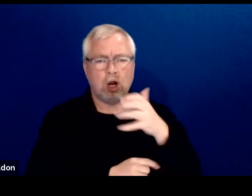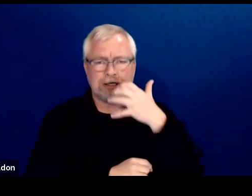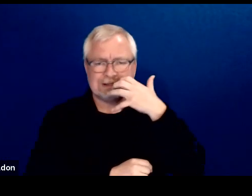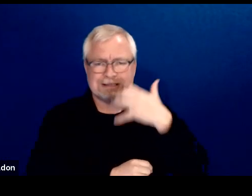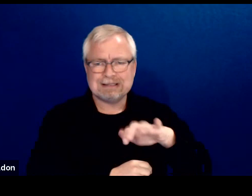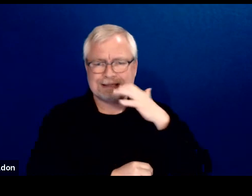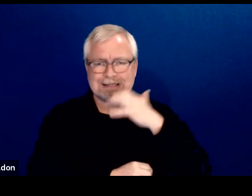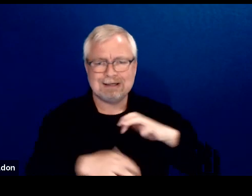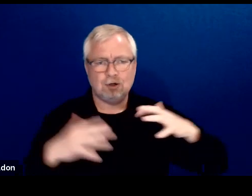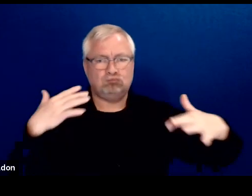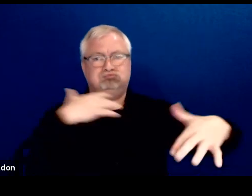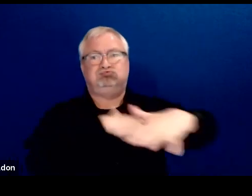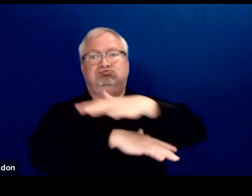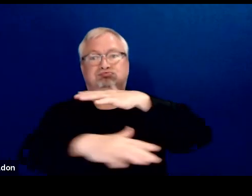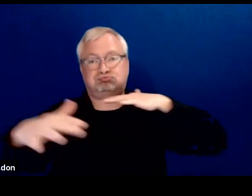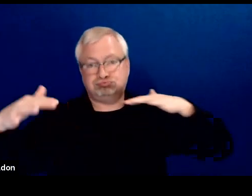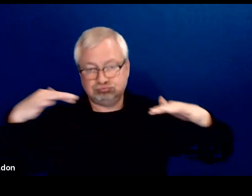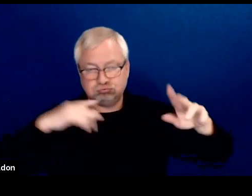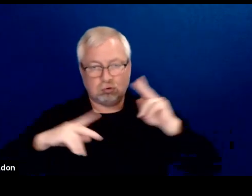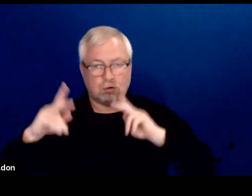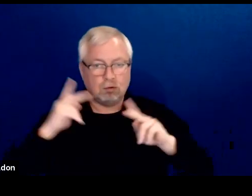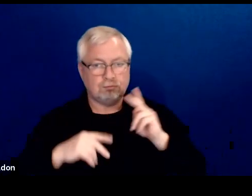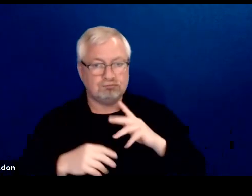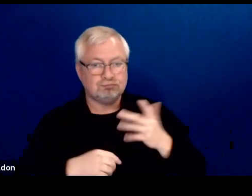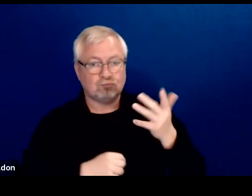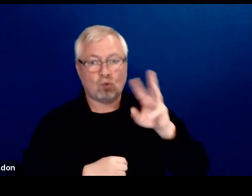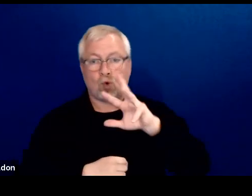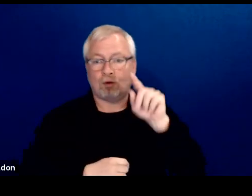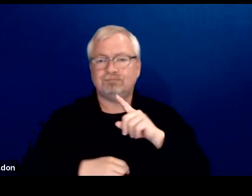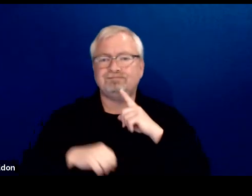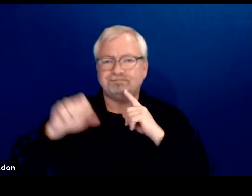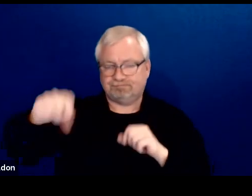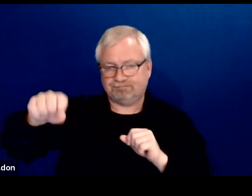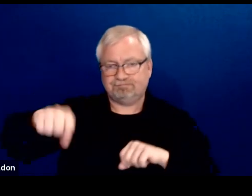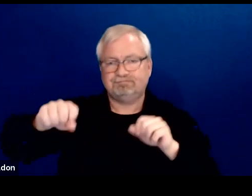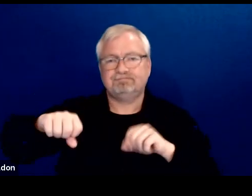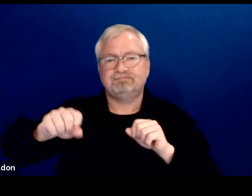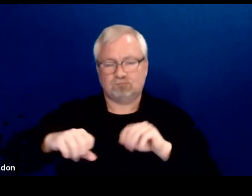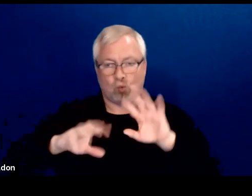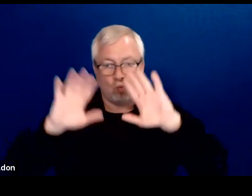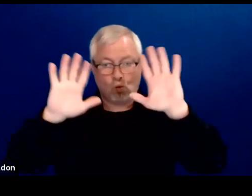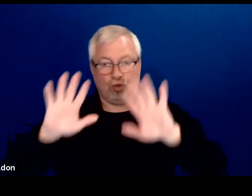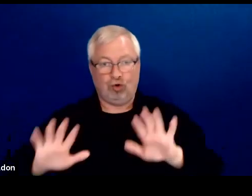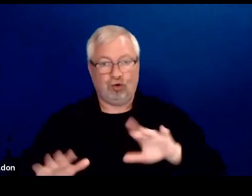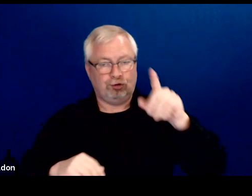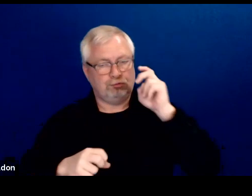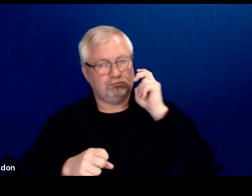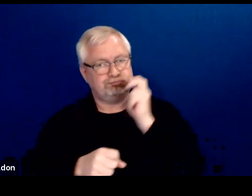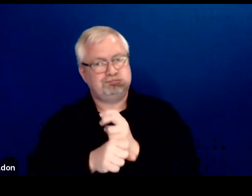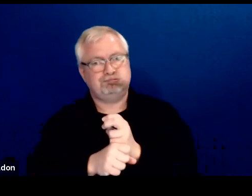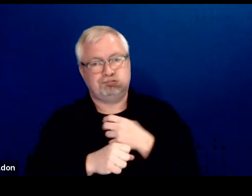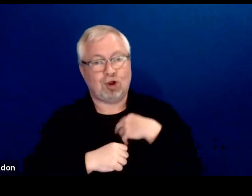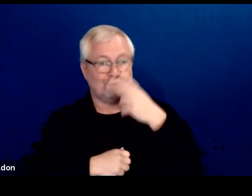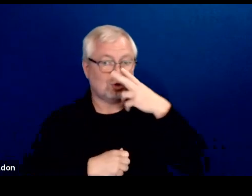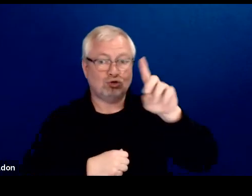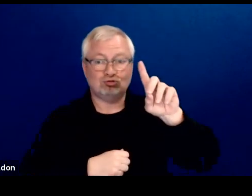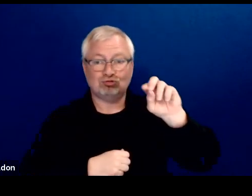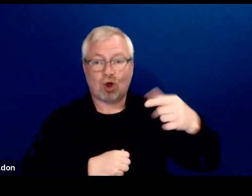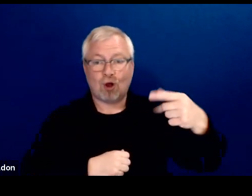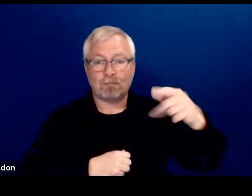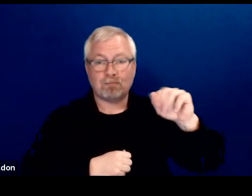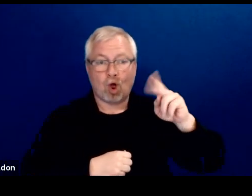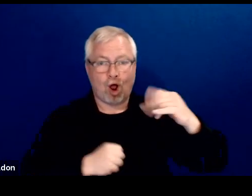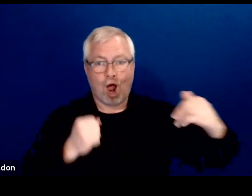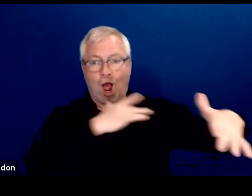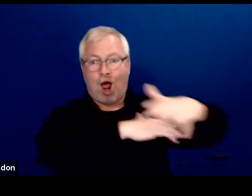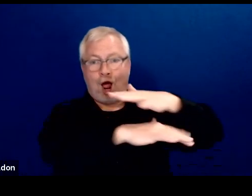The weather's hard. I saw it at the dog park, and people are doing pretty well. They're social distance, not a lot of masks, but we do worry